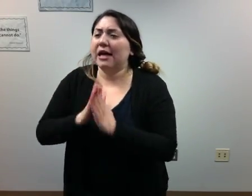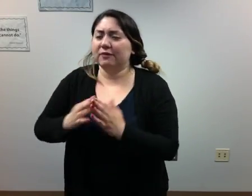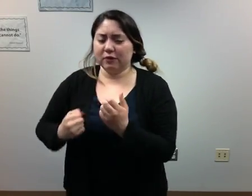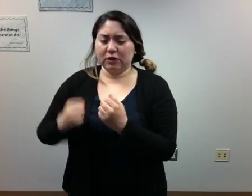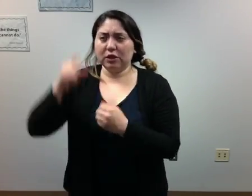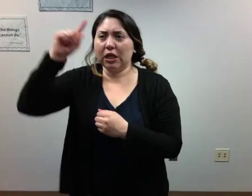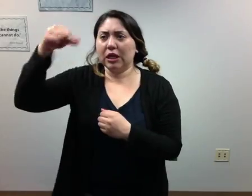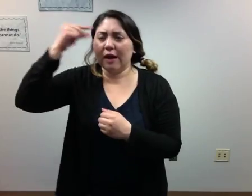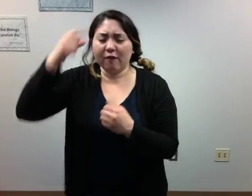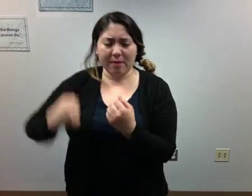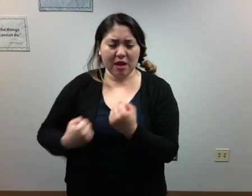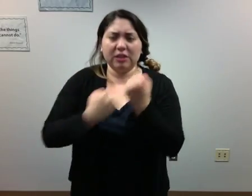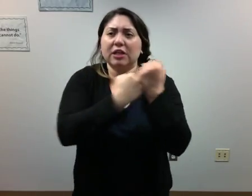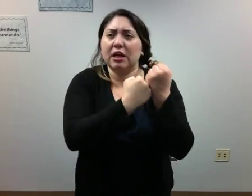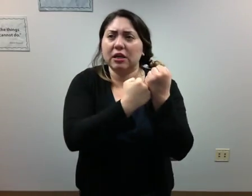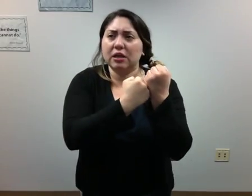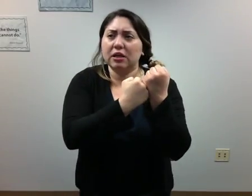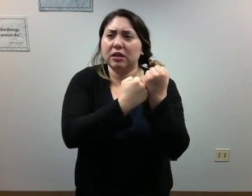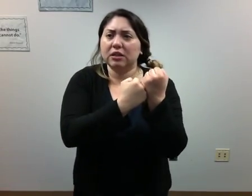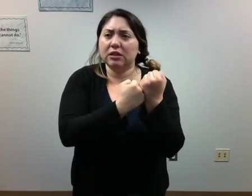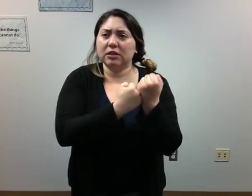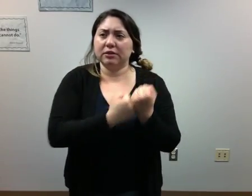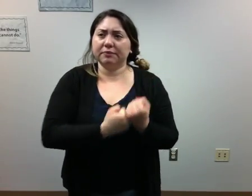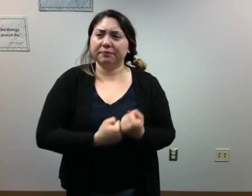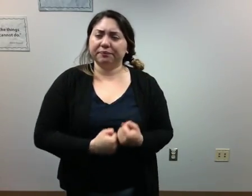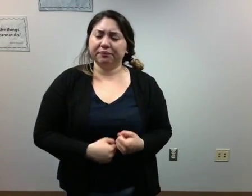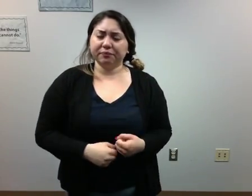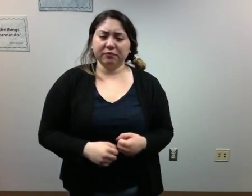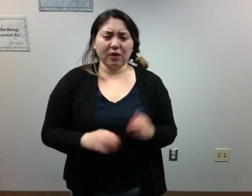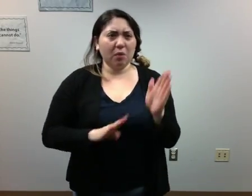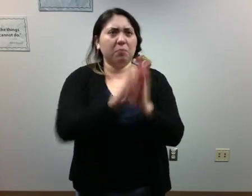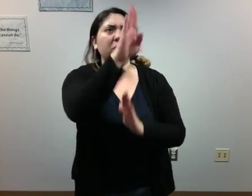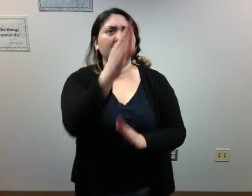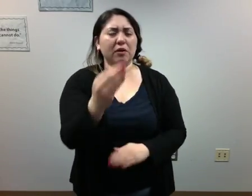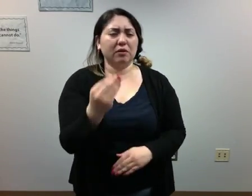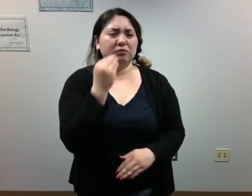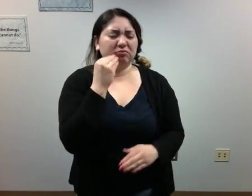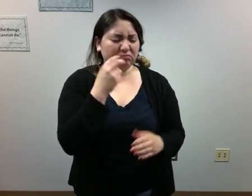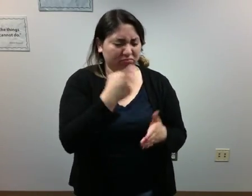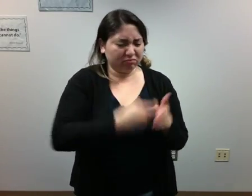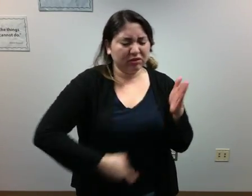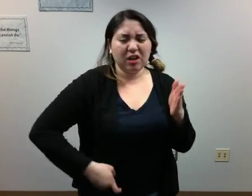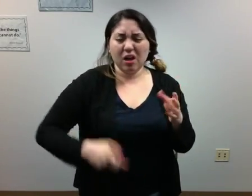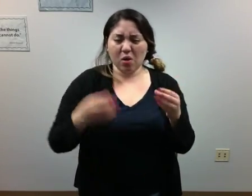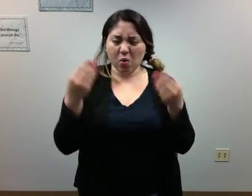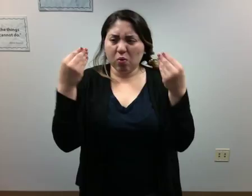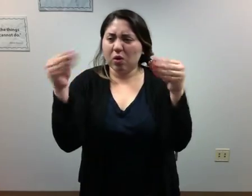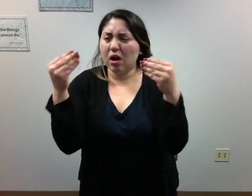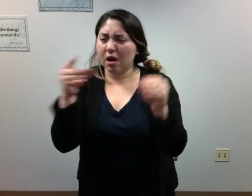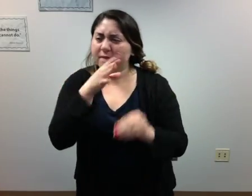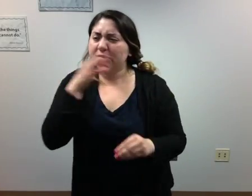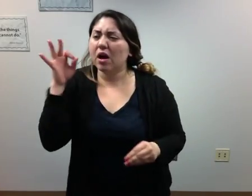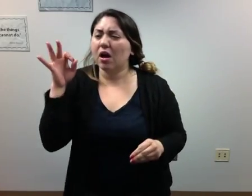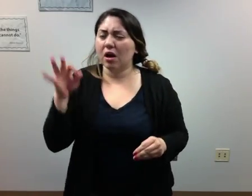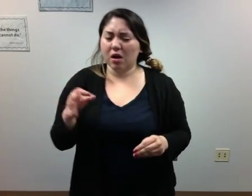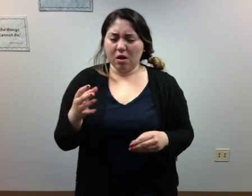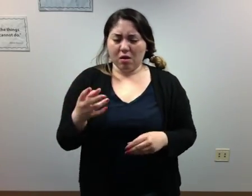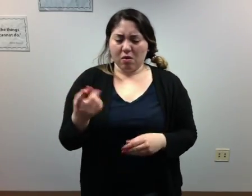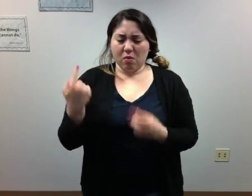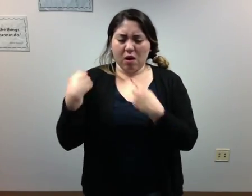government to intervene on behalf of the family farm. And we watched farms go on the auction block while we bought food from foreign